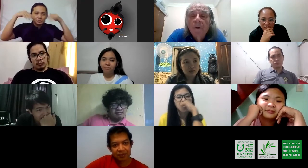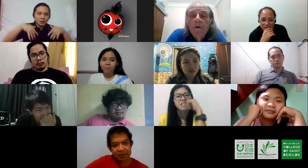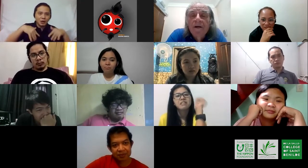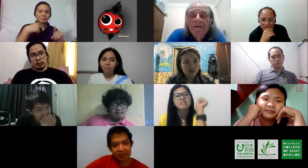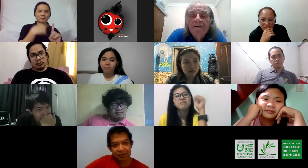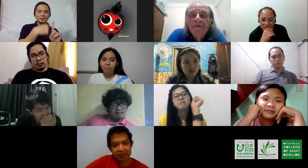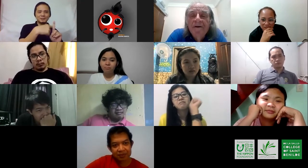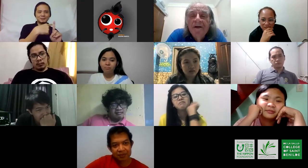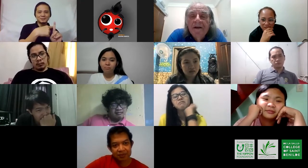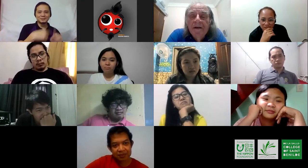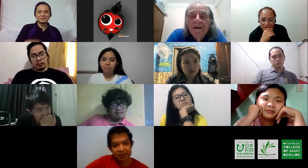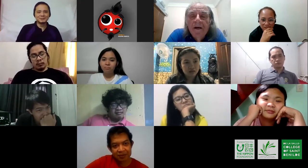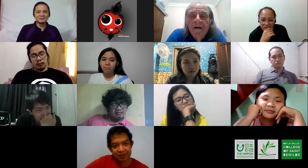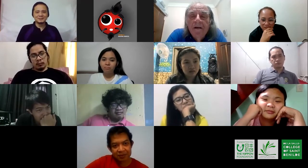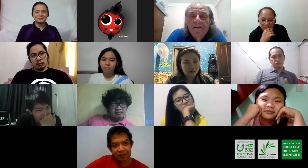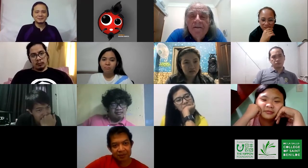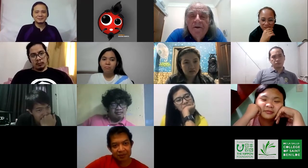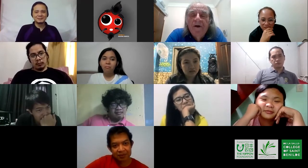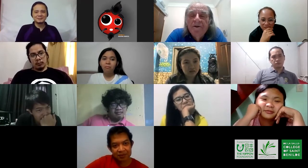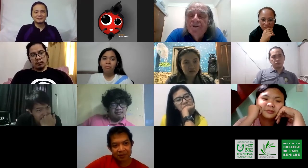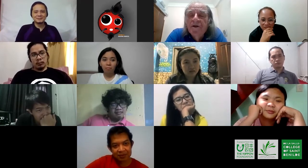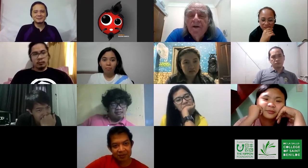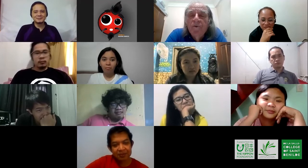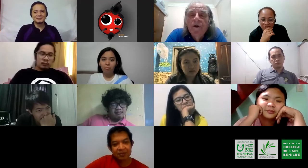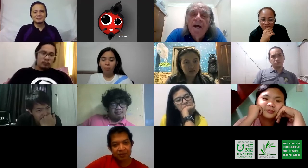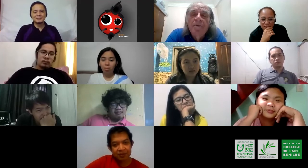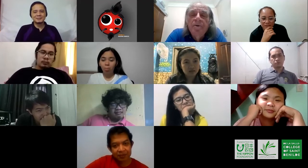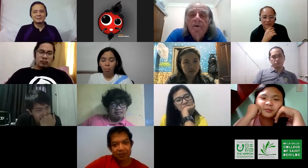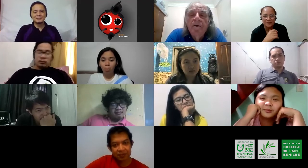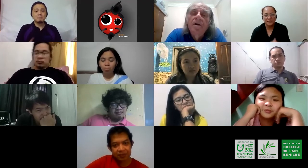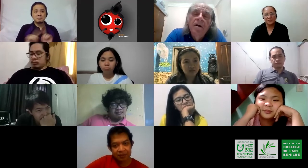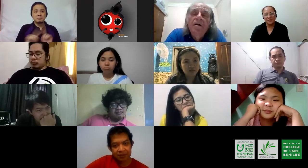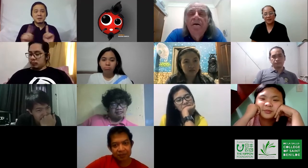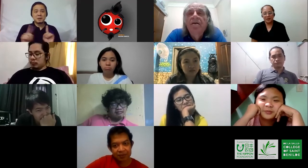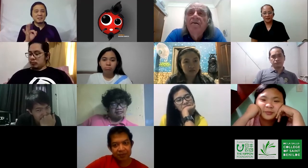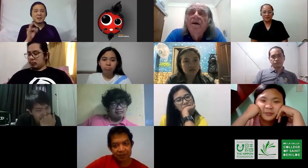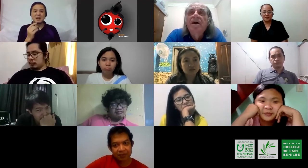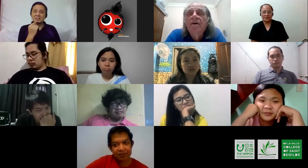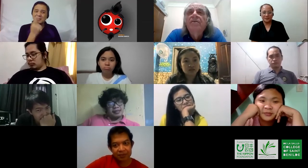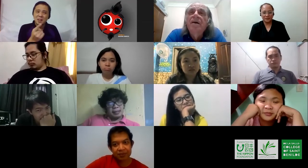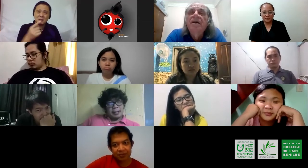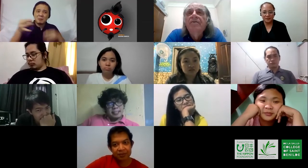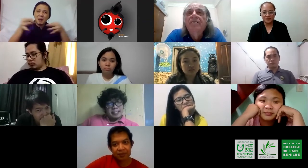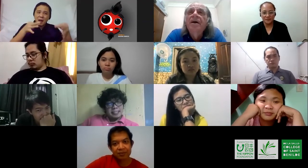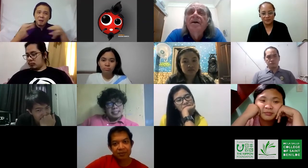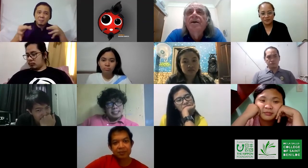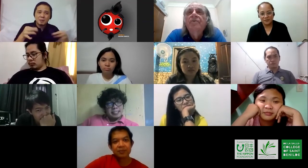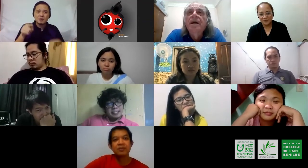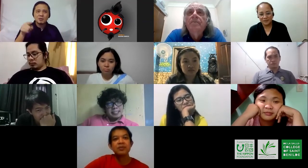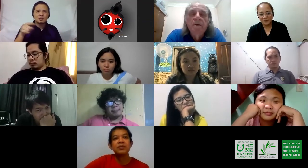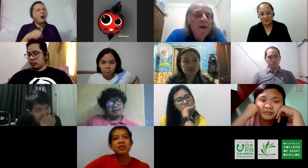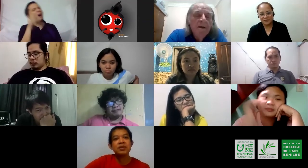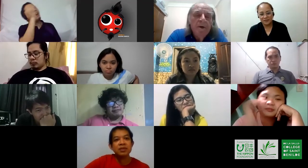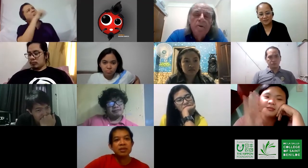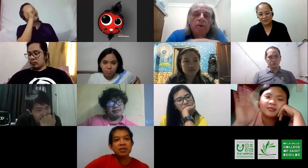Okay, so if I just tell you what happened, you go, oh, okay, I know what happened. But you